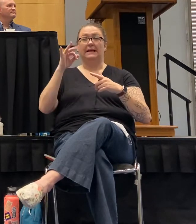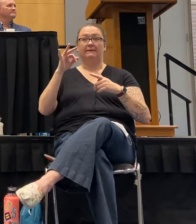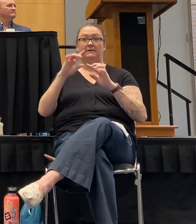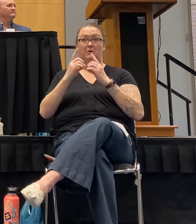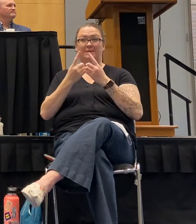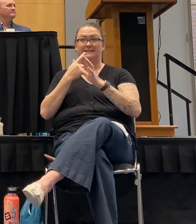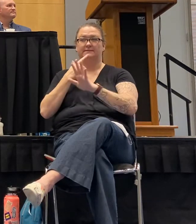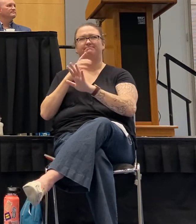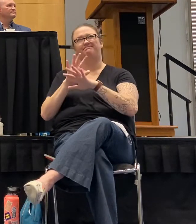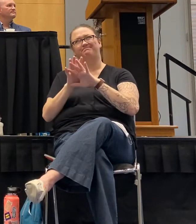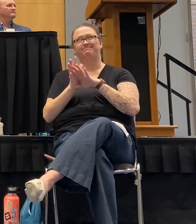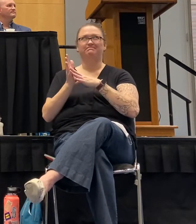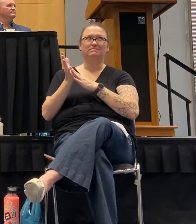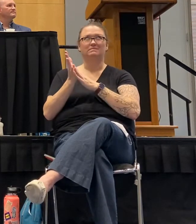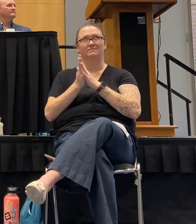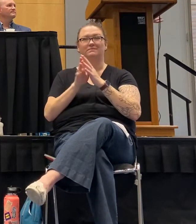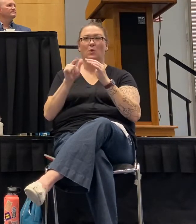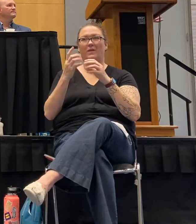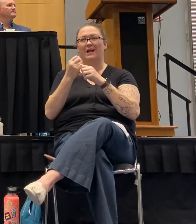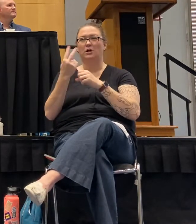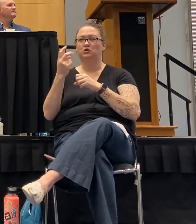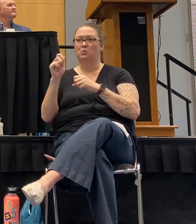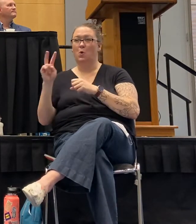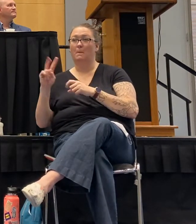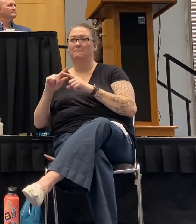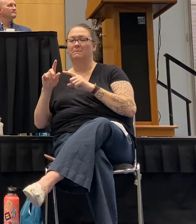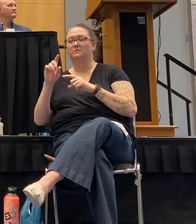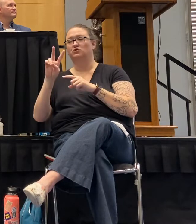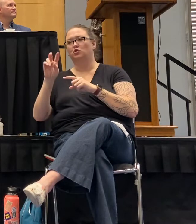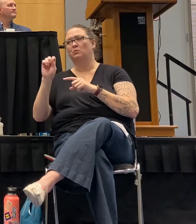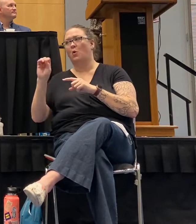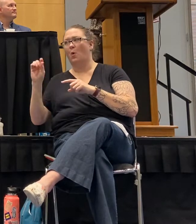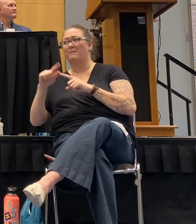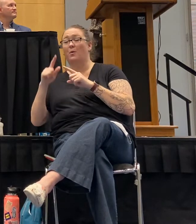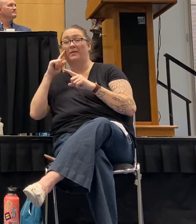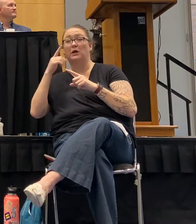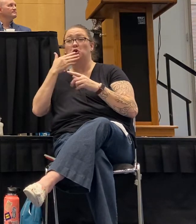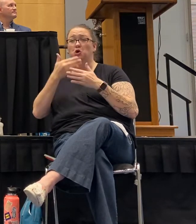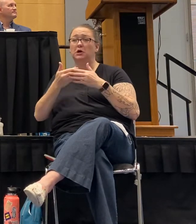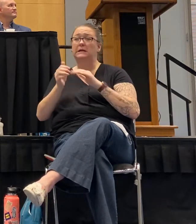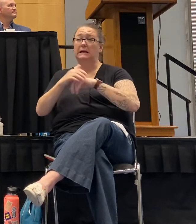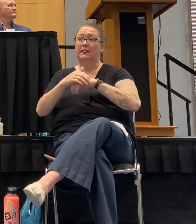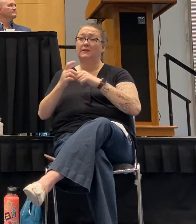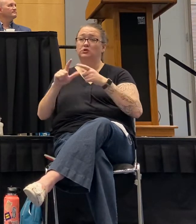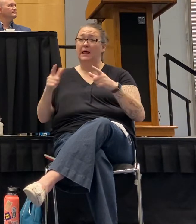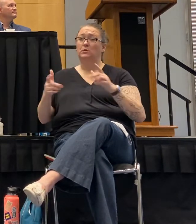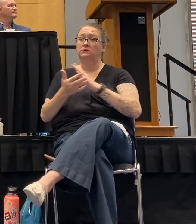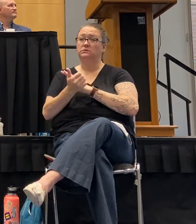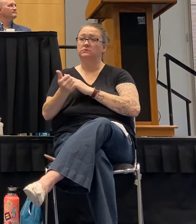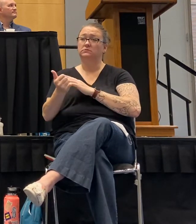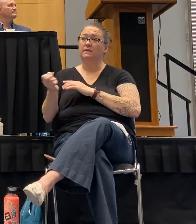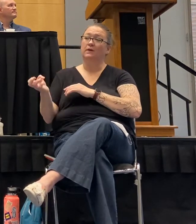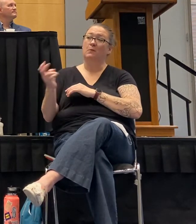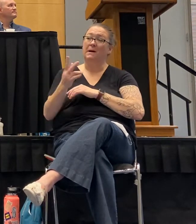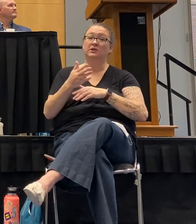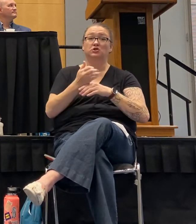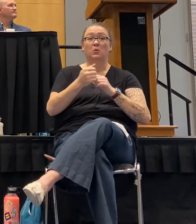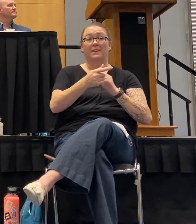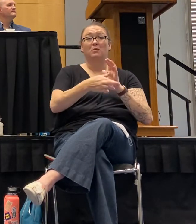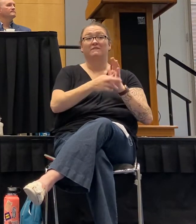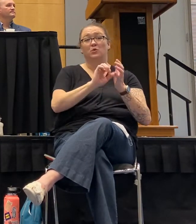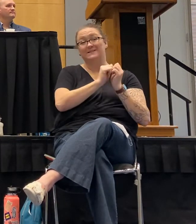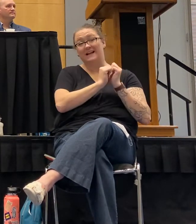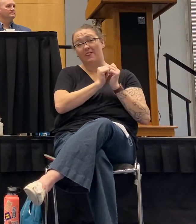department says, they only got a score of 2.0, but we thought they had great English language skills, you can go back, share the video with them, review it